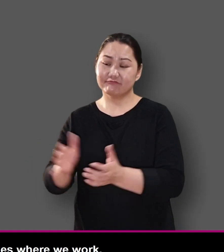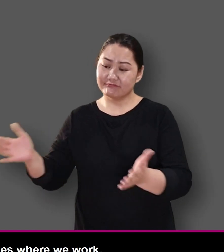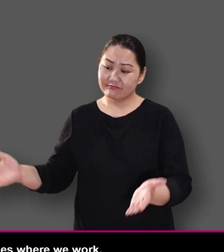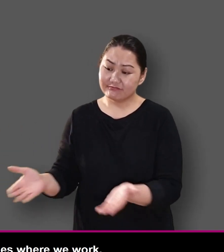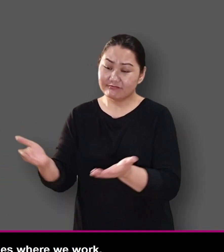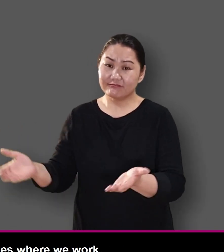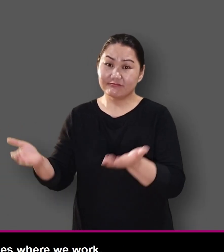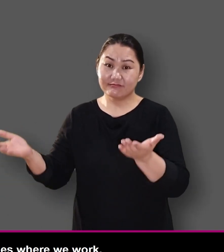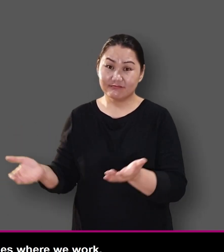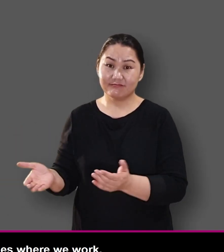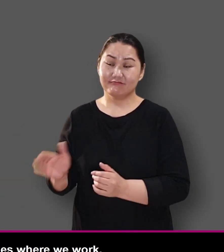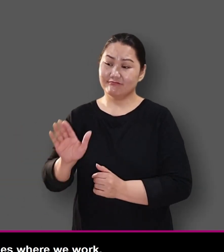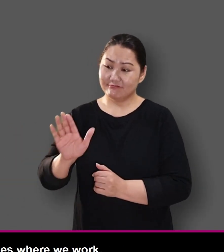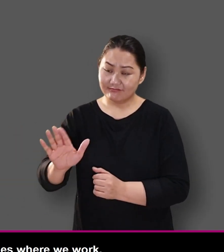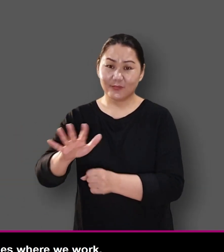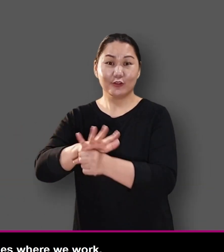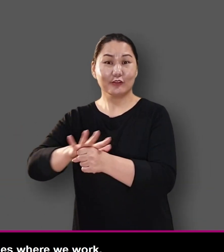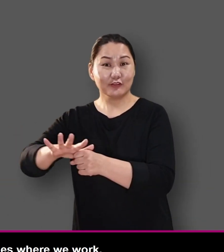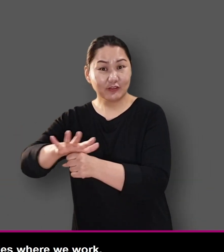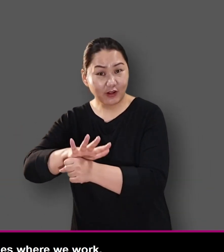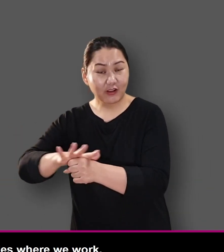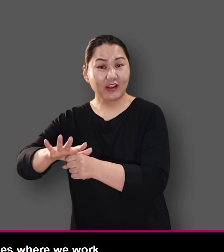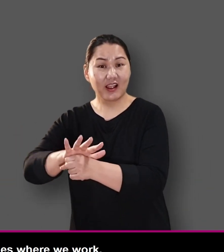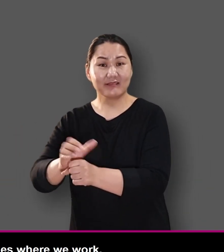in the countries where we work.